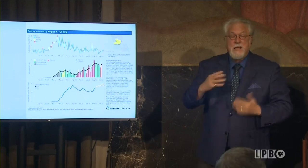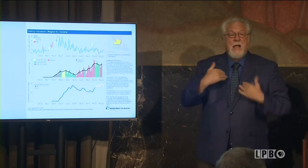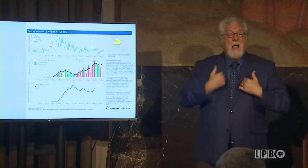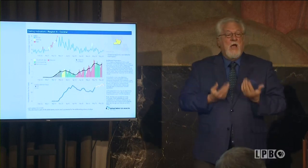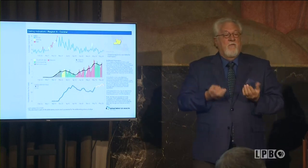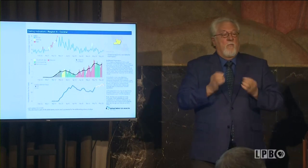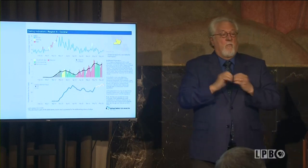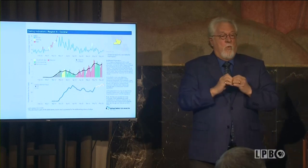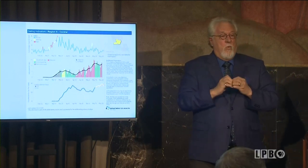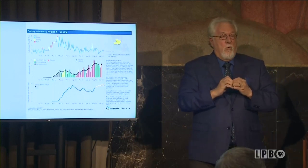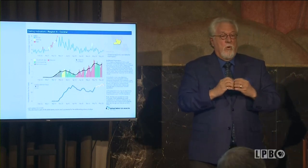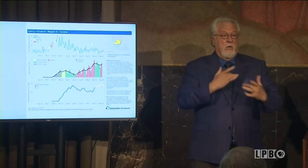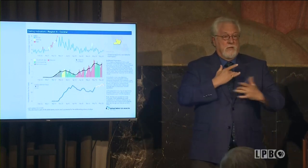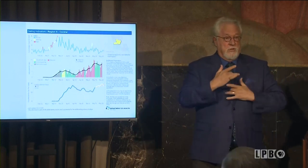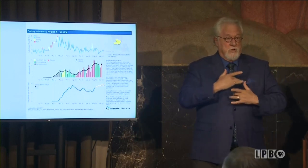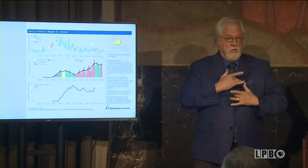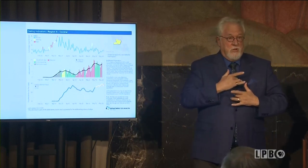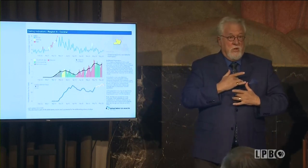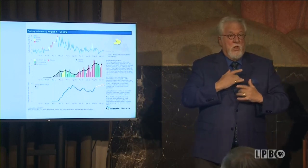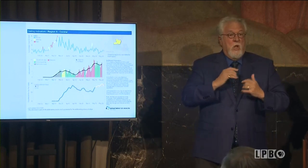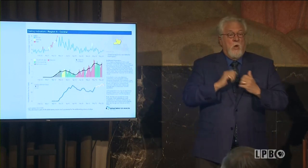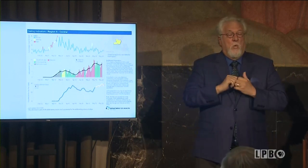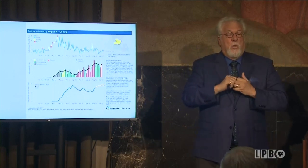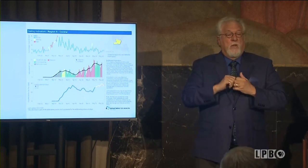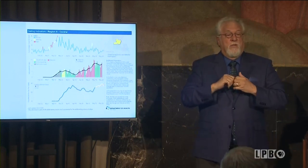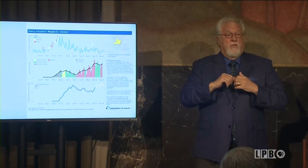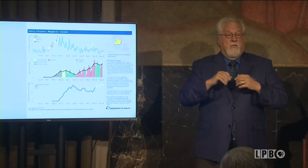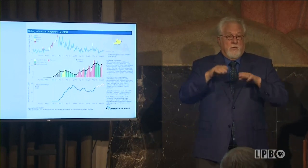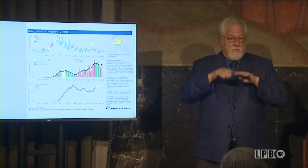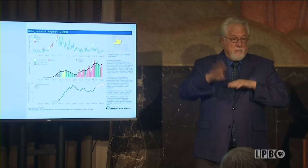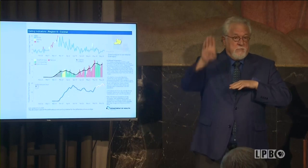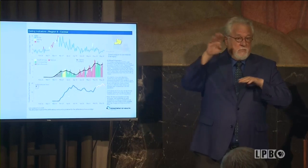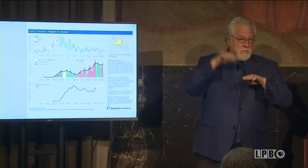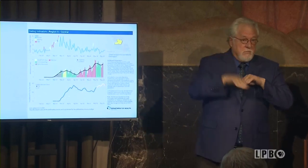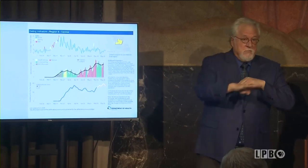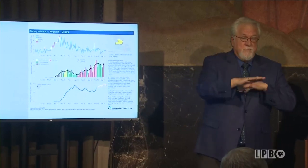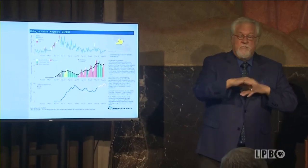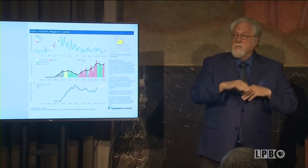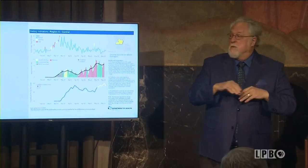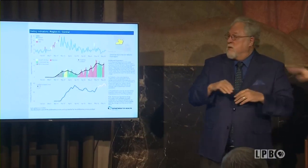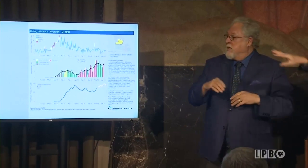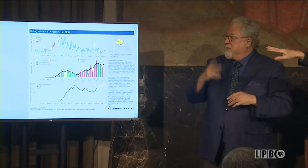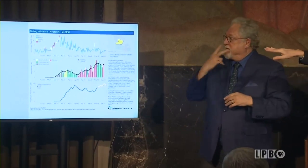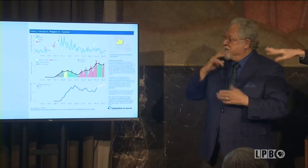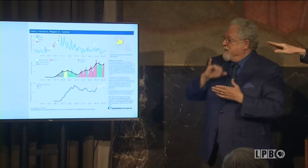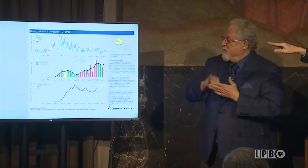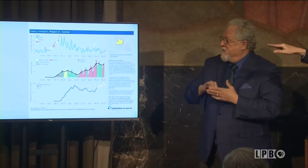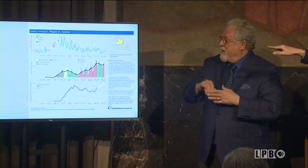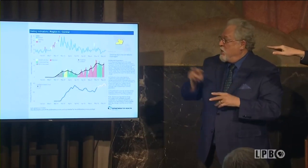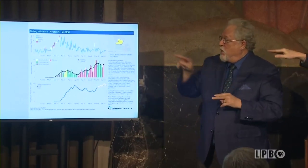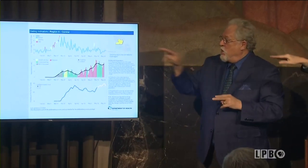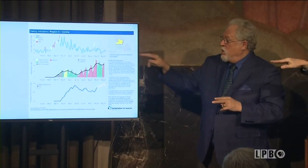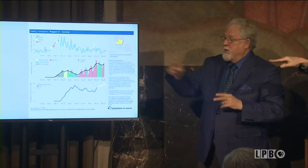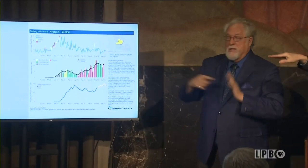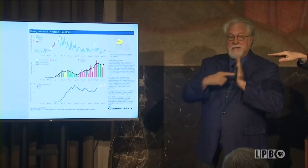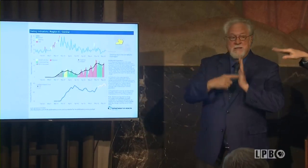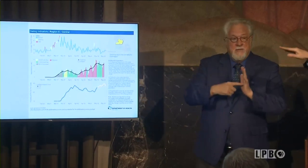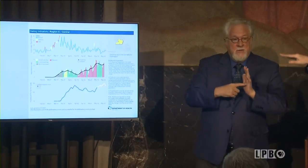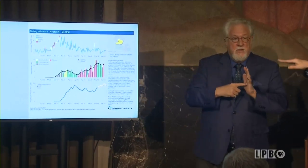more concerns with the trajectory of cases and hospitalizations, you see that when we're looking at